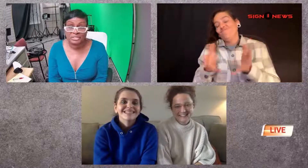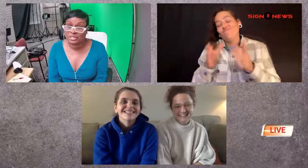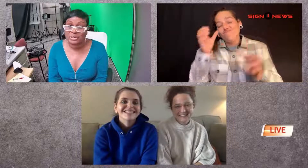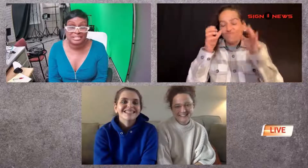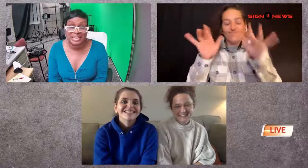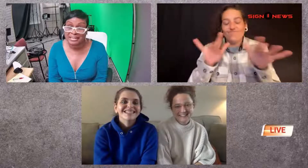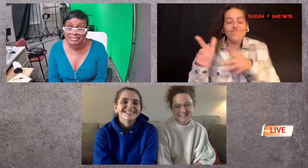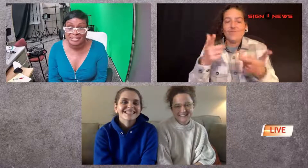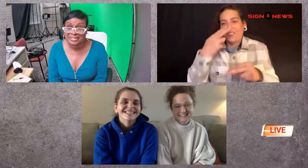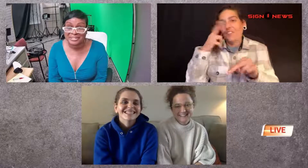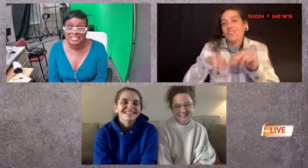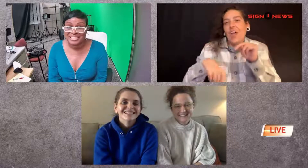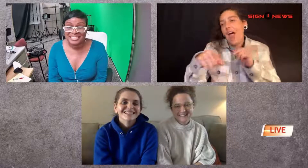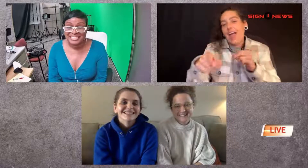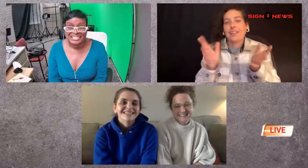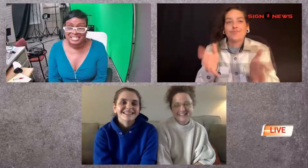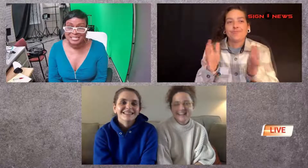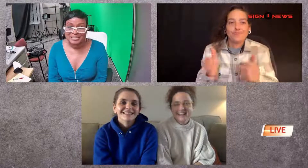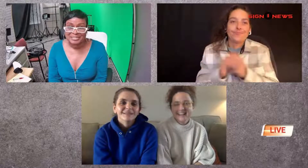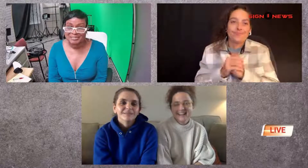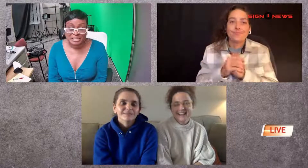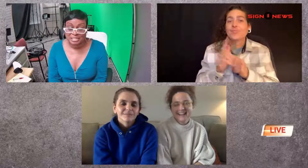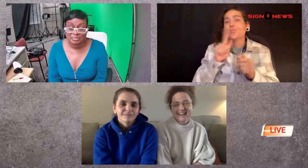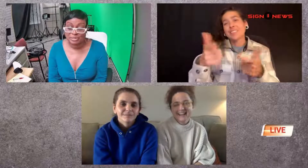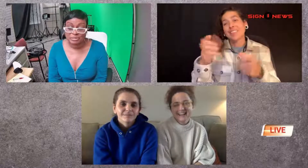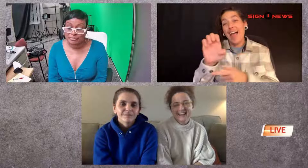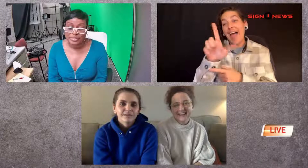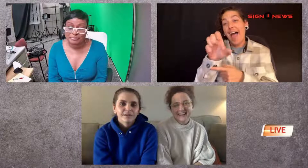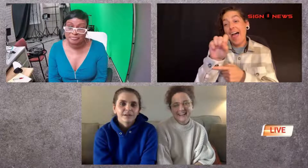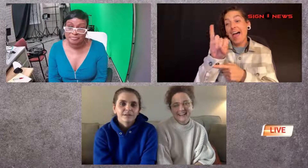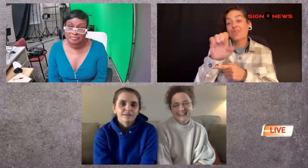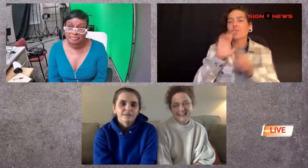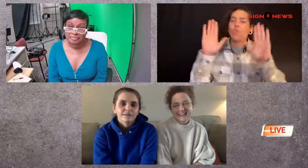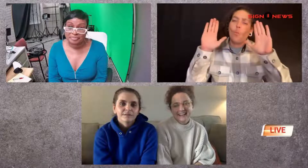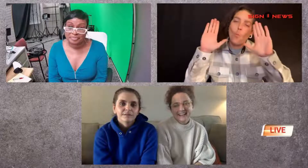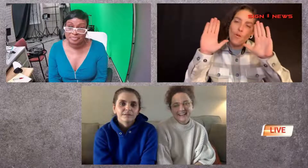just enjoyed chatting with you. It's just been super fun.